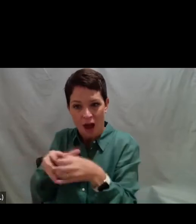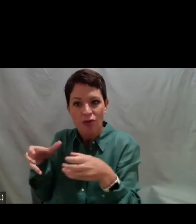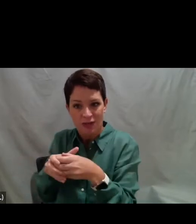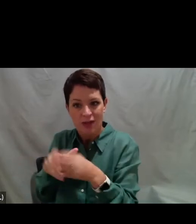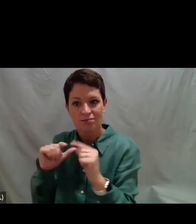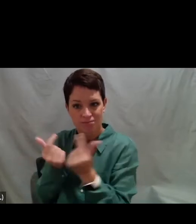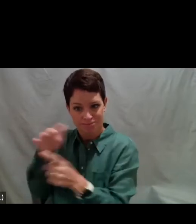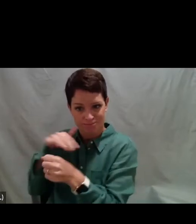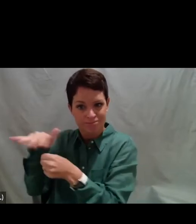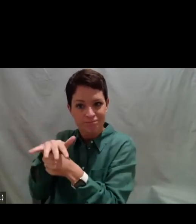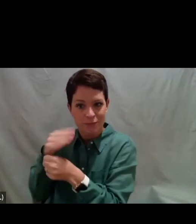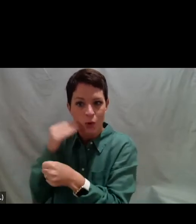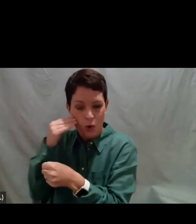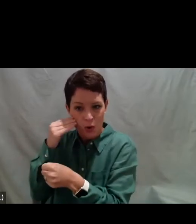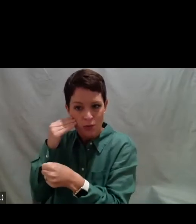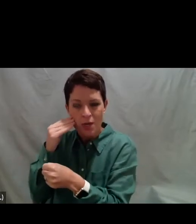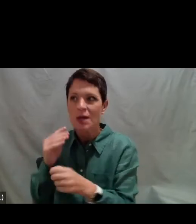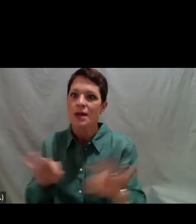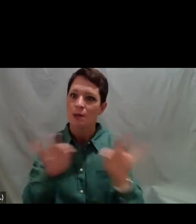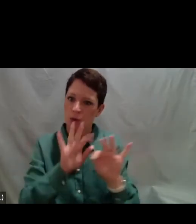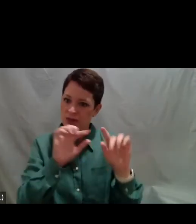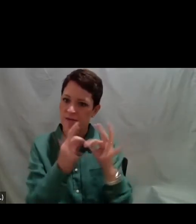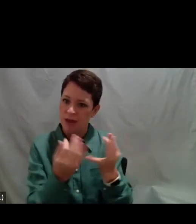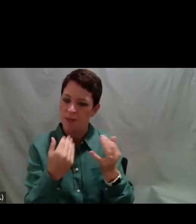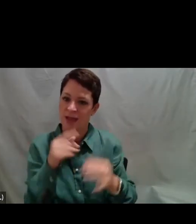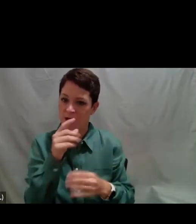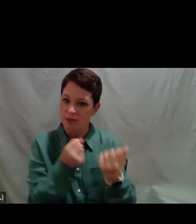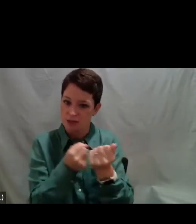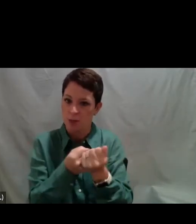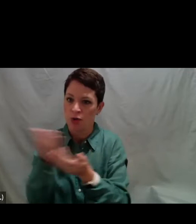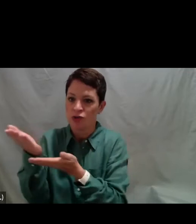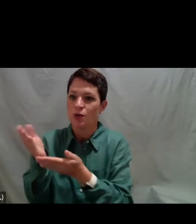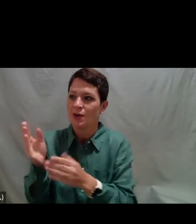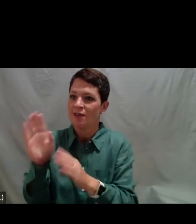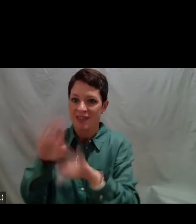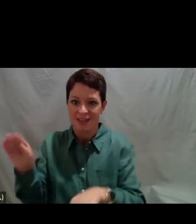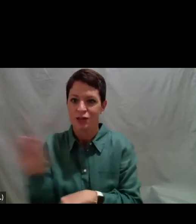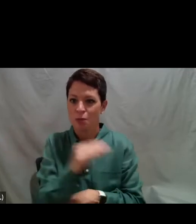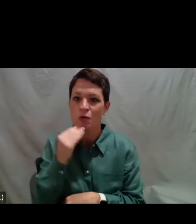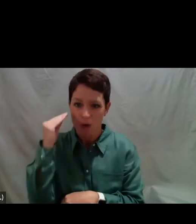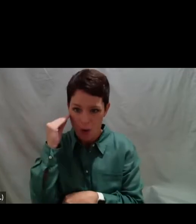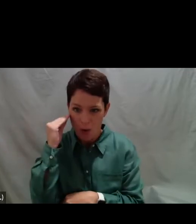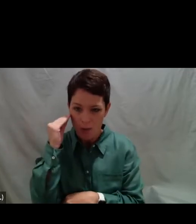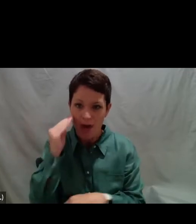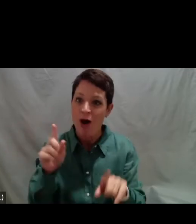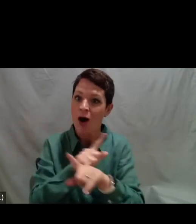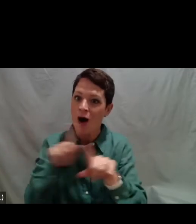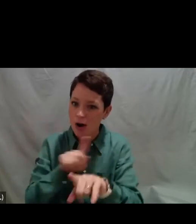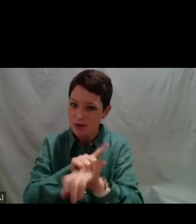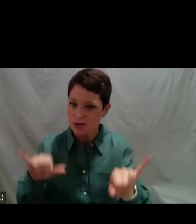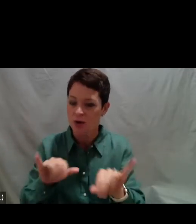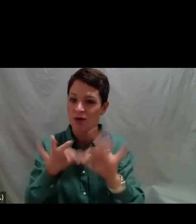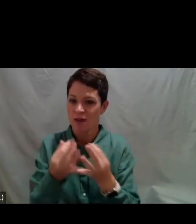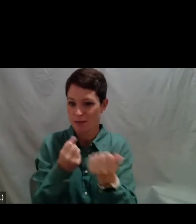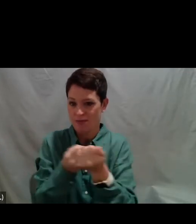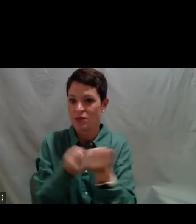facilities. We want to make sure that their families have the necessary support to bring them home. we also want to make sure those same families have the necessary